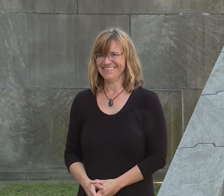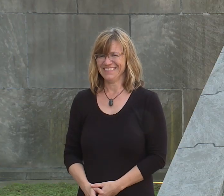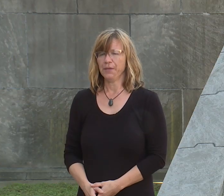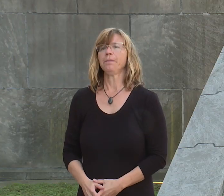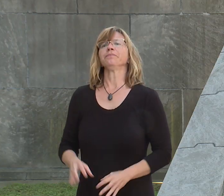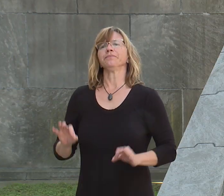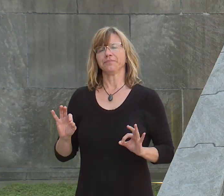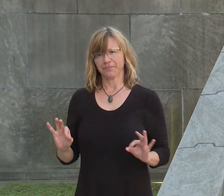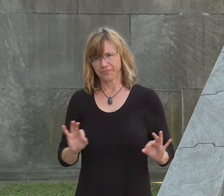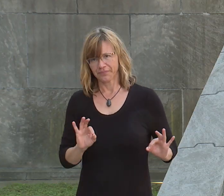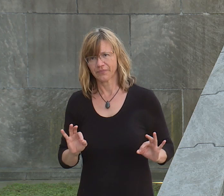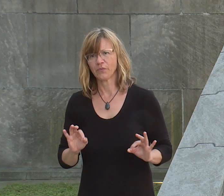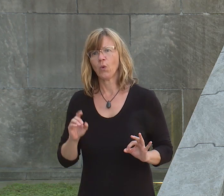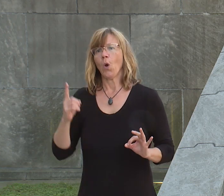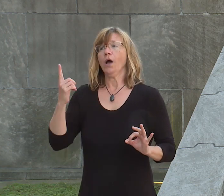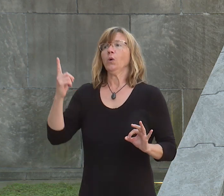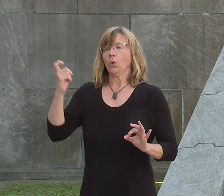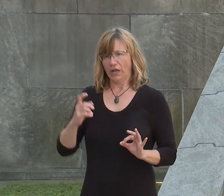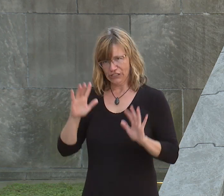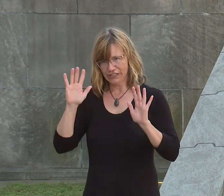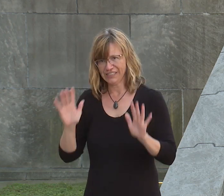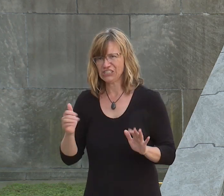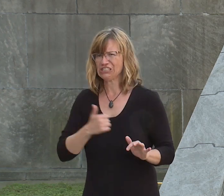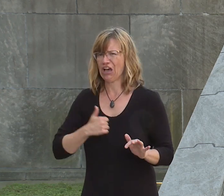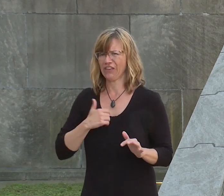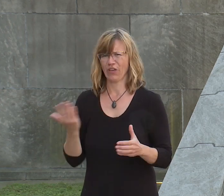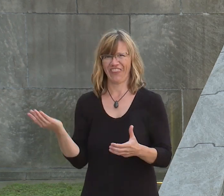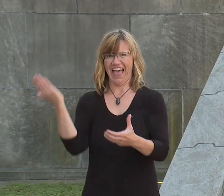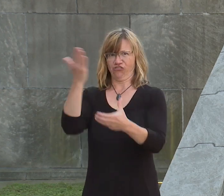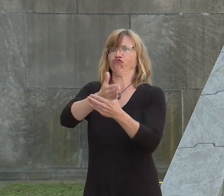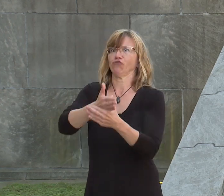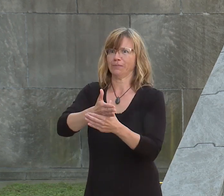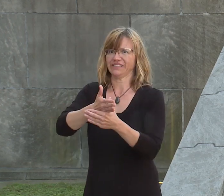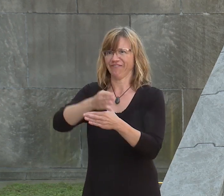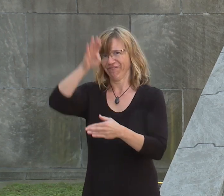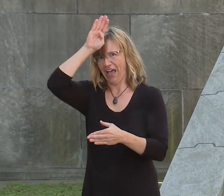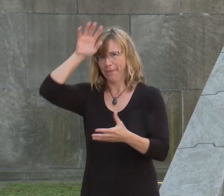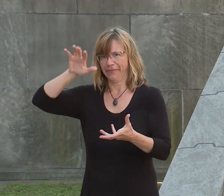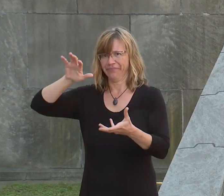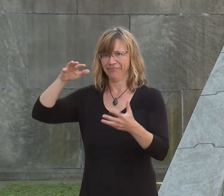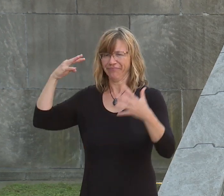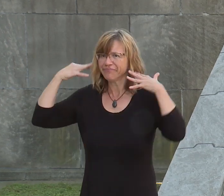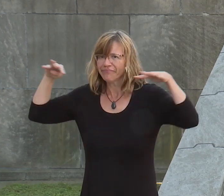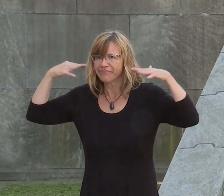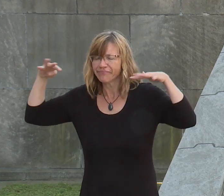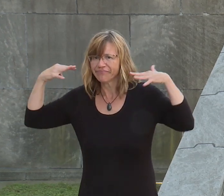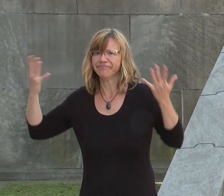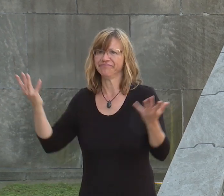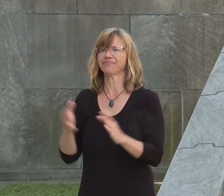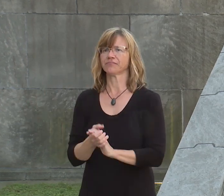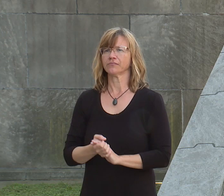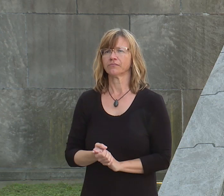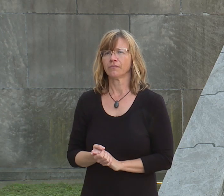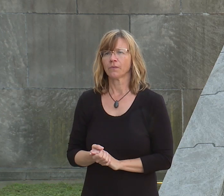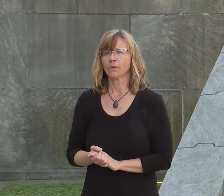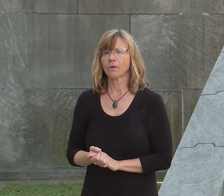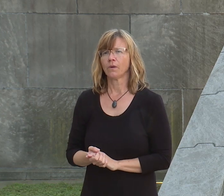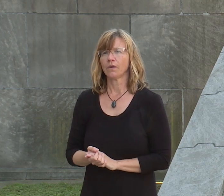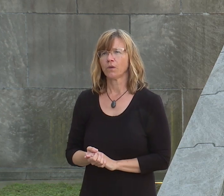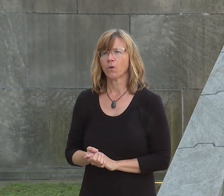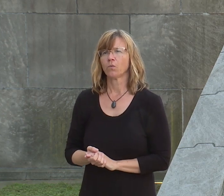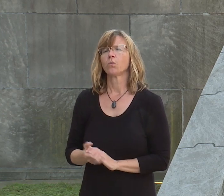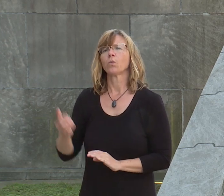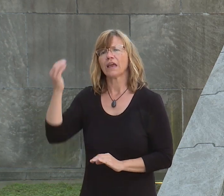Thank you for that question, Eva Joy. Sorry for the fire truck. I think that what we have to understand is that we know we're in consistent talks